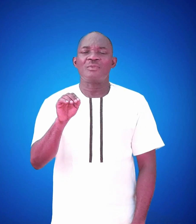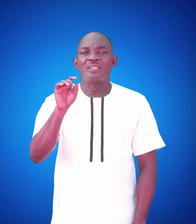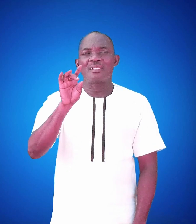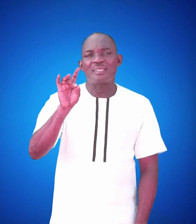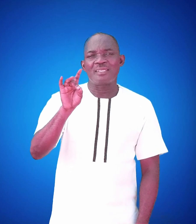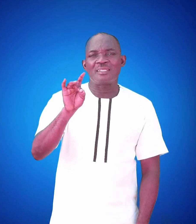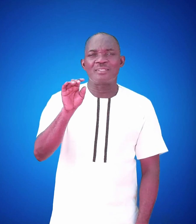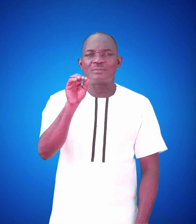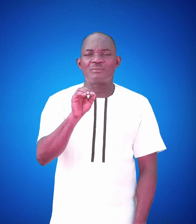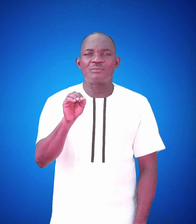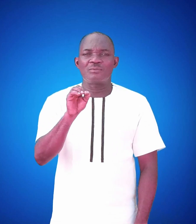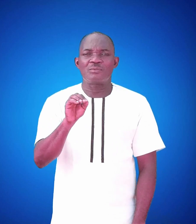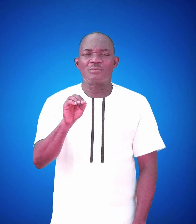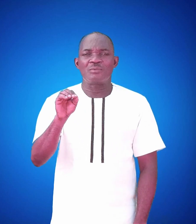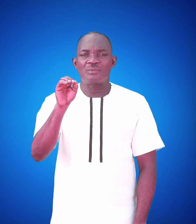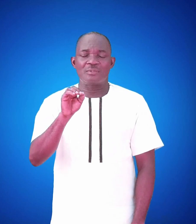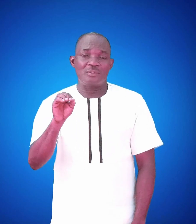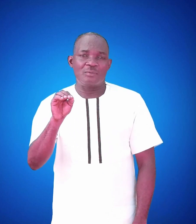800